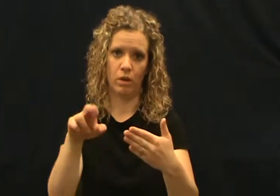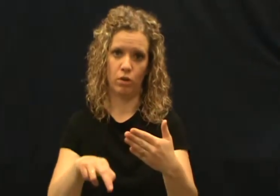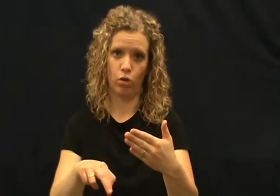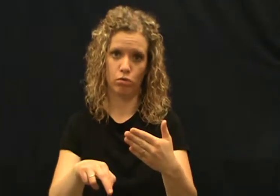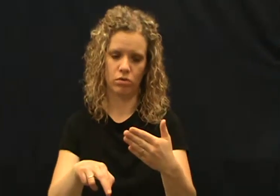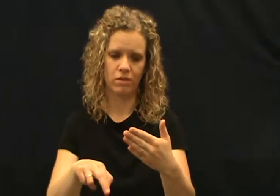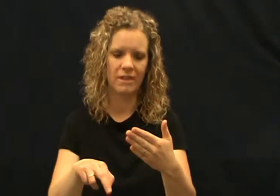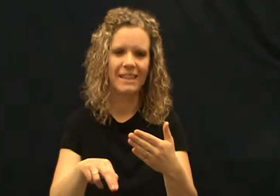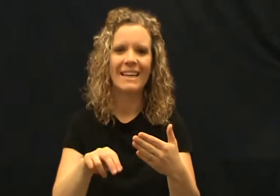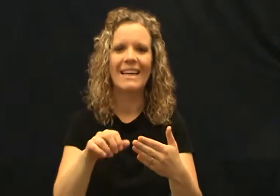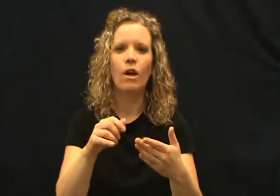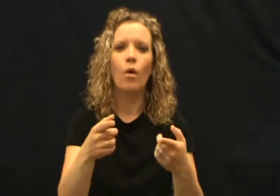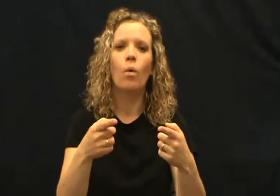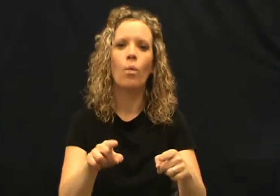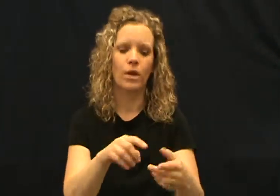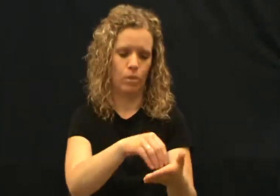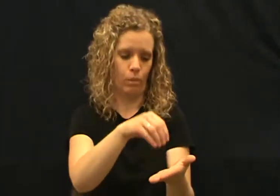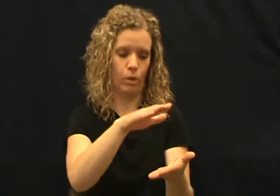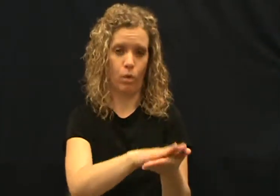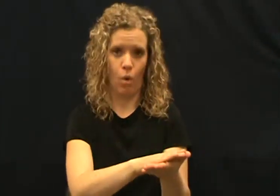transaction, that accounting equation is still in